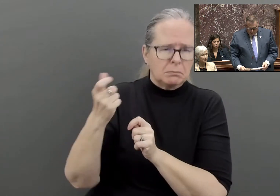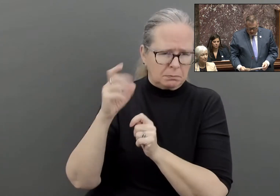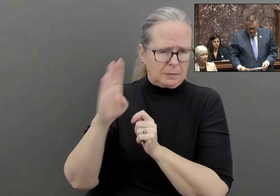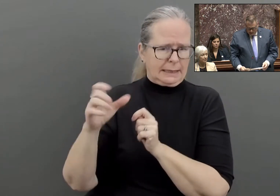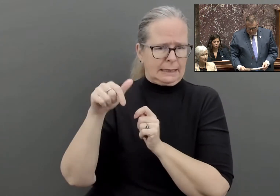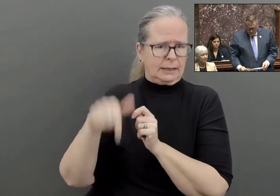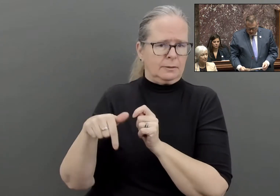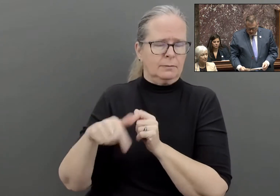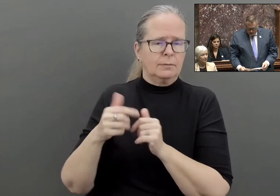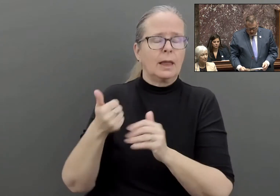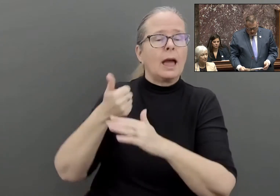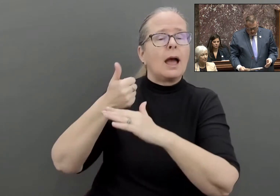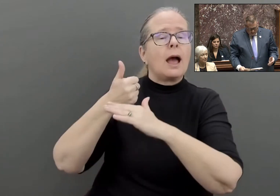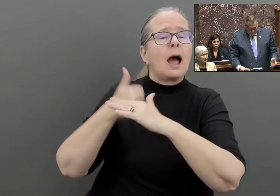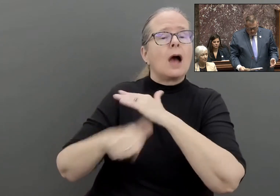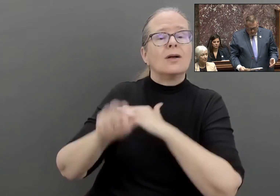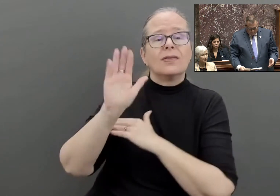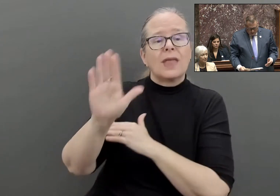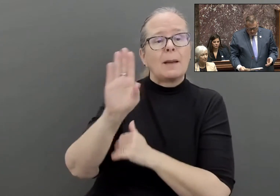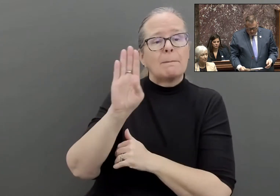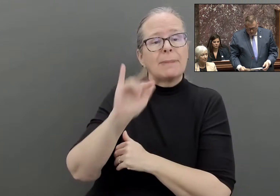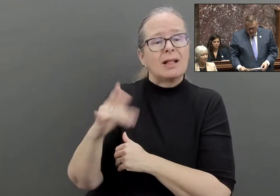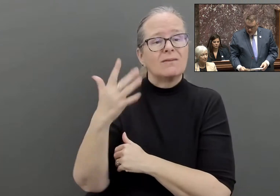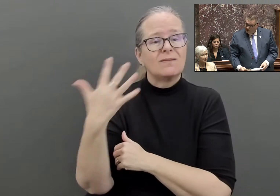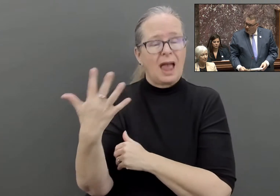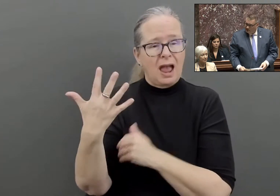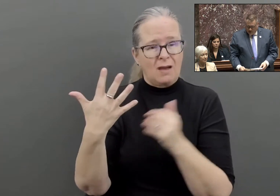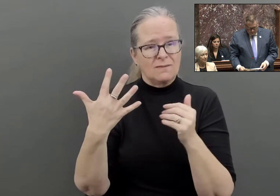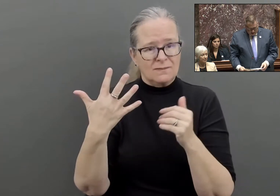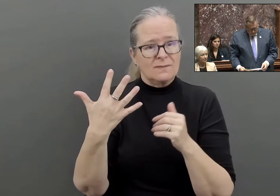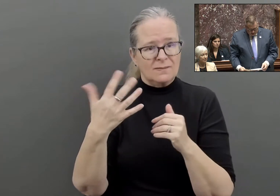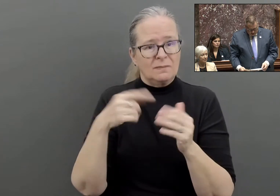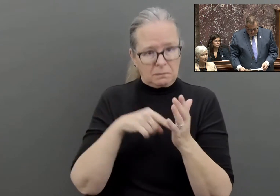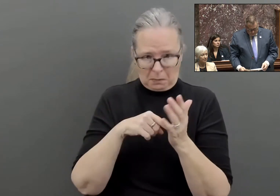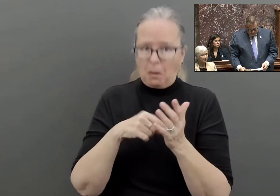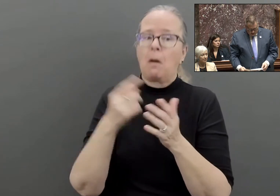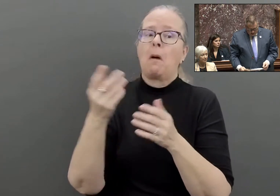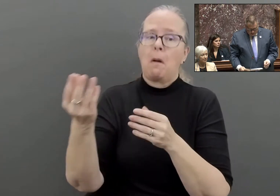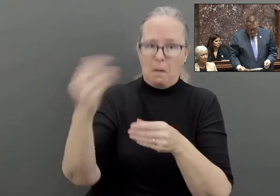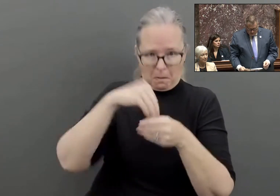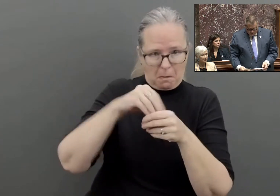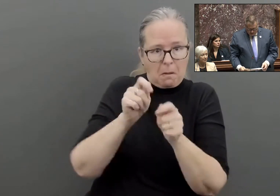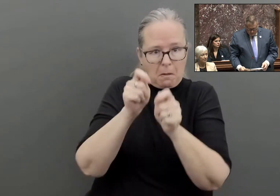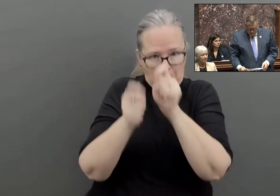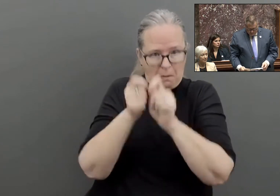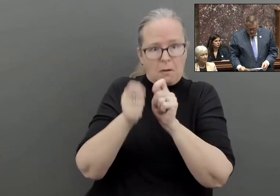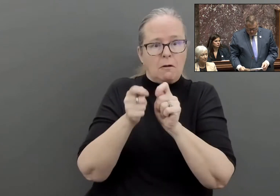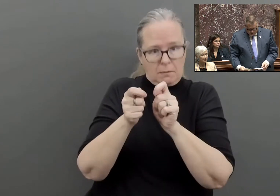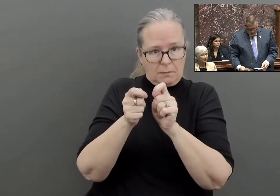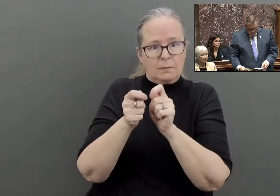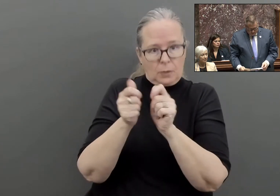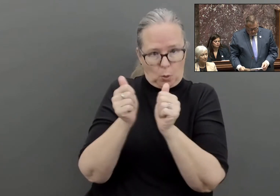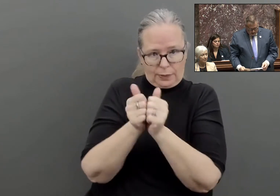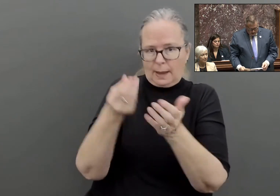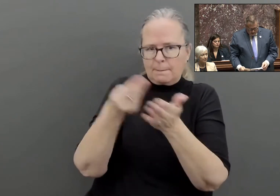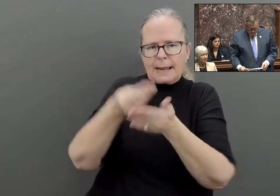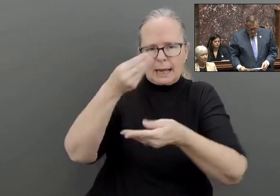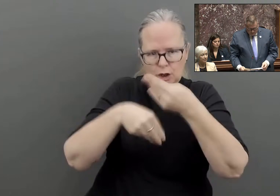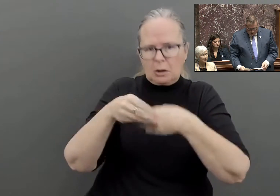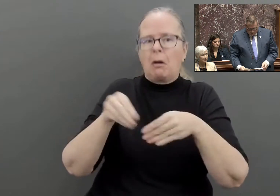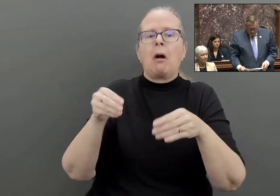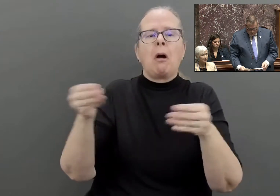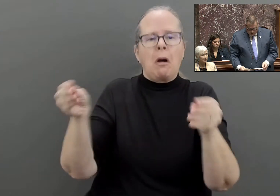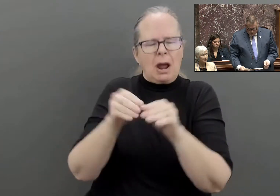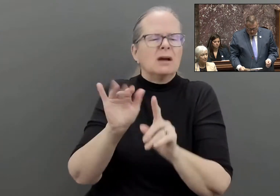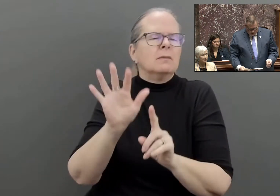incorporated into the budget and as a result also their main estimates of that budget. However, the second piece of legislation, created and